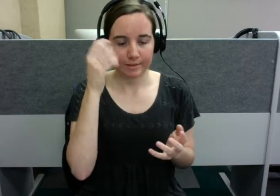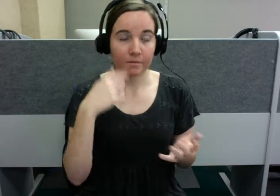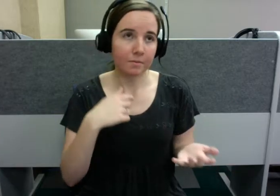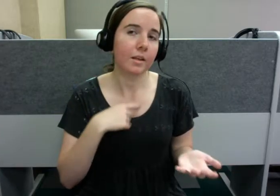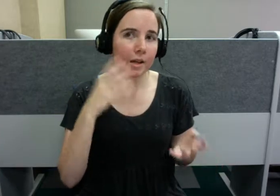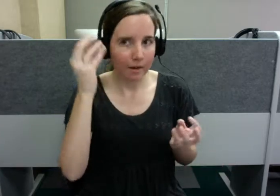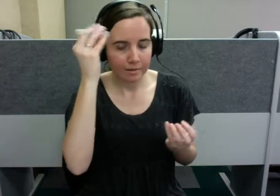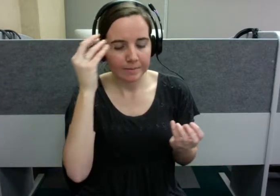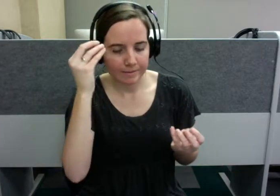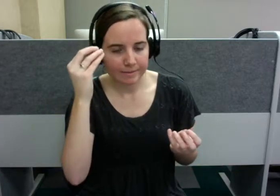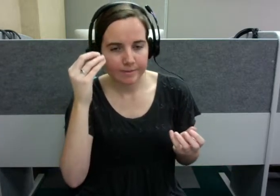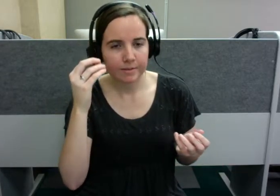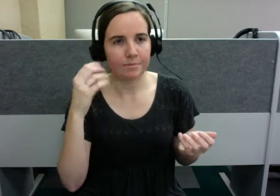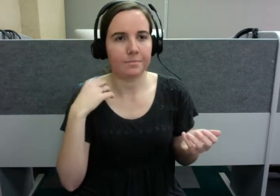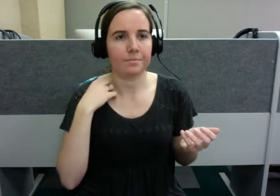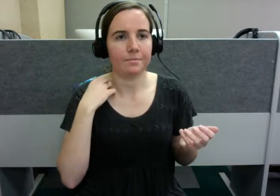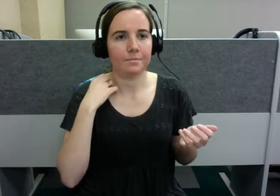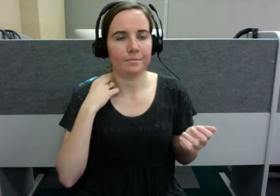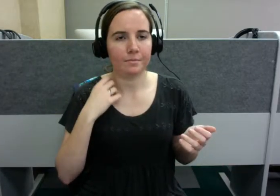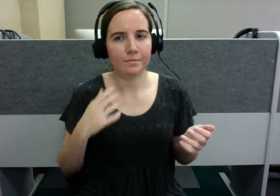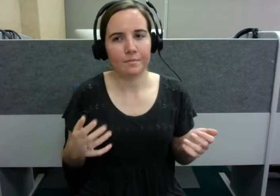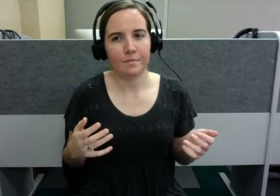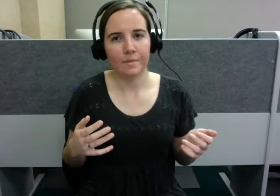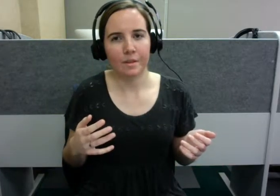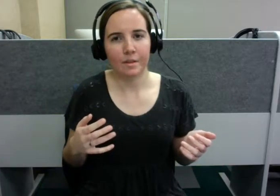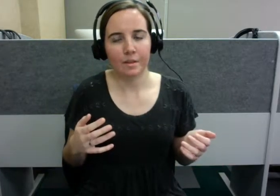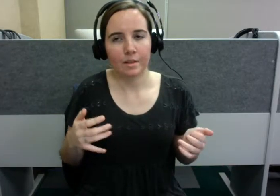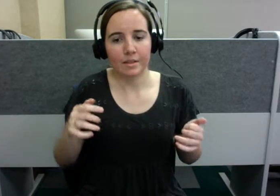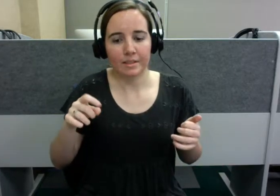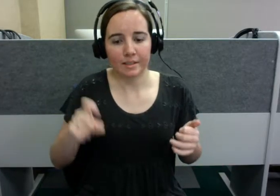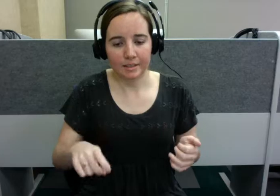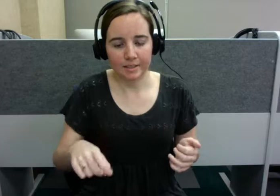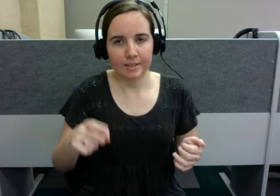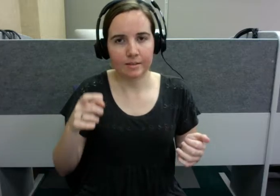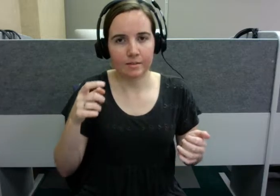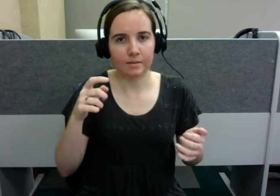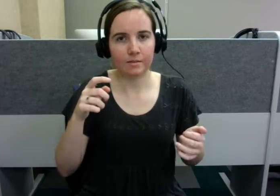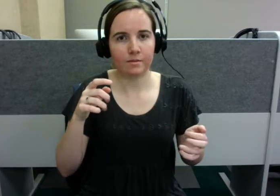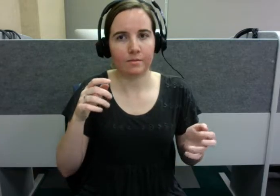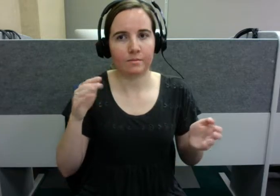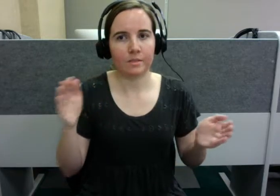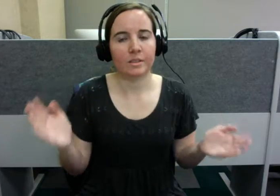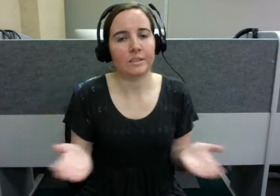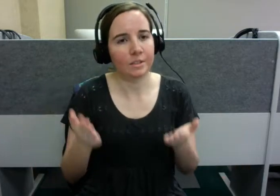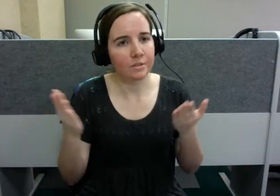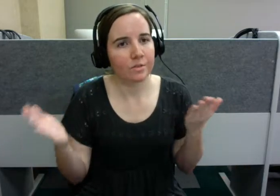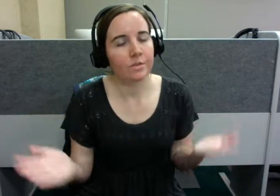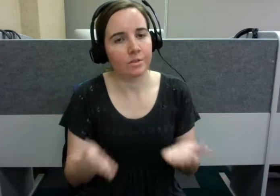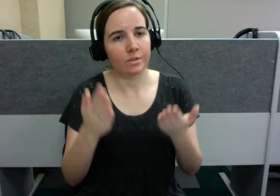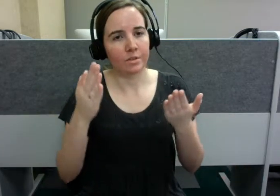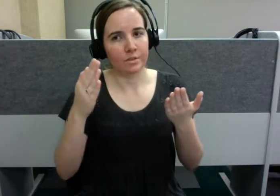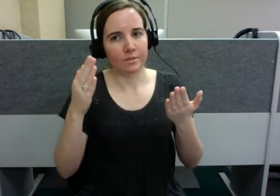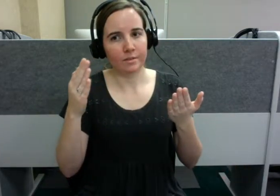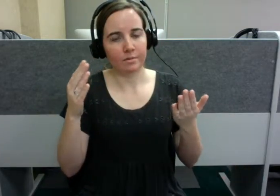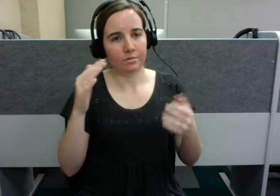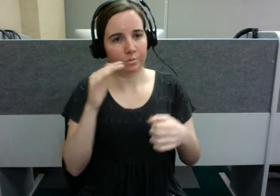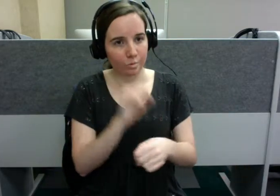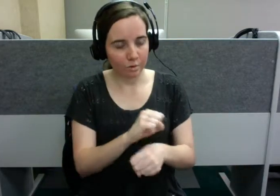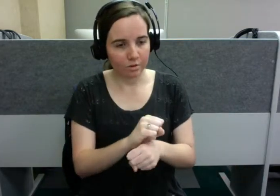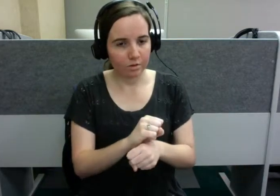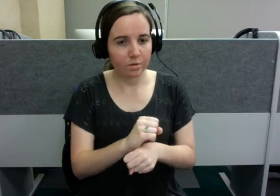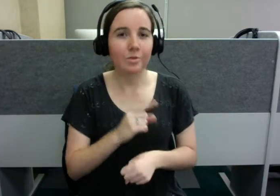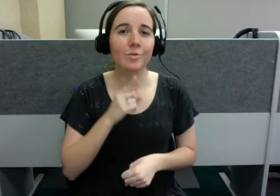me, that the thing to do is to talk about a PR campaign for work.